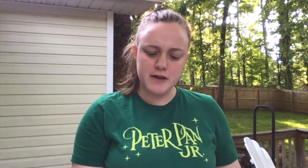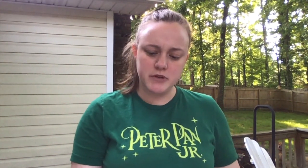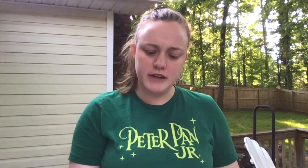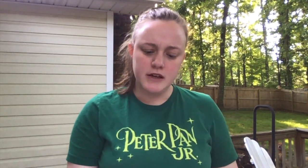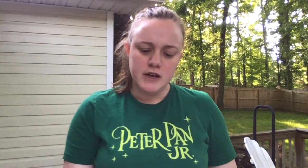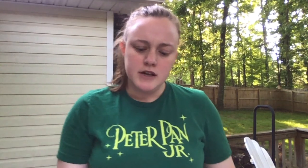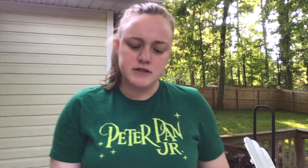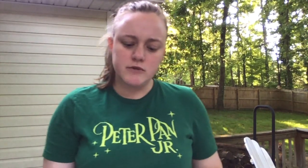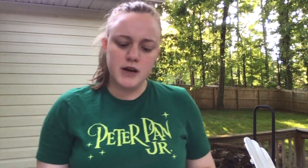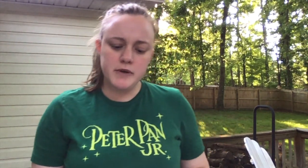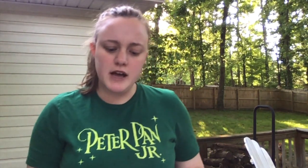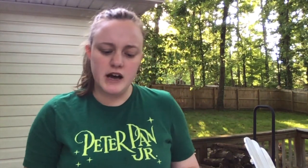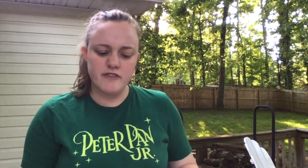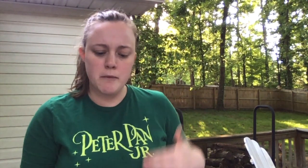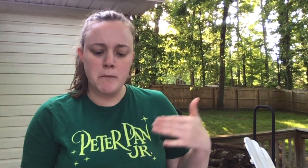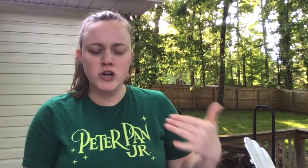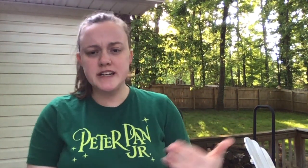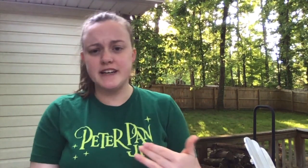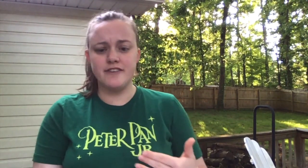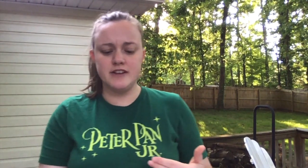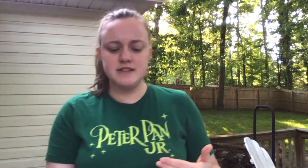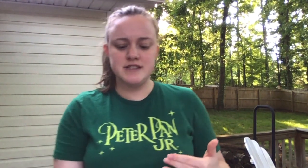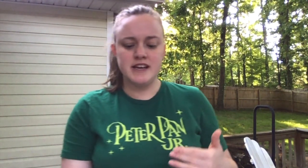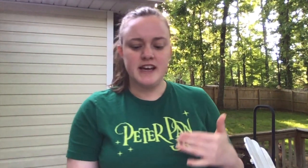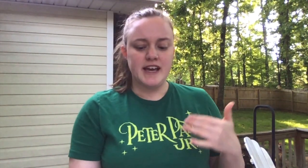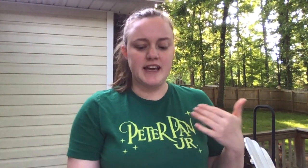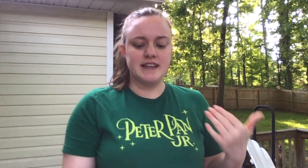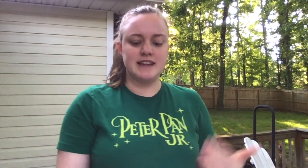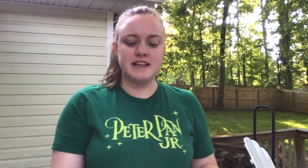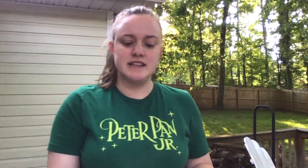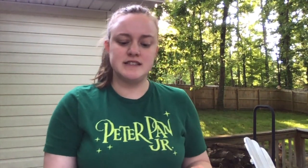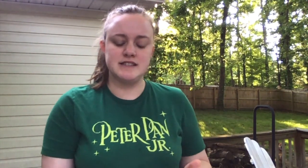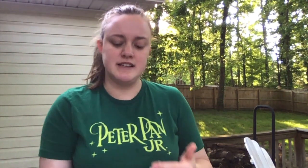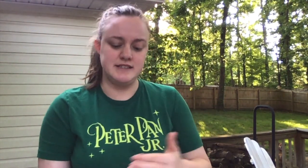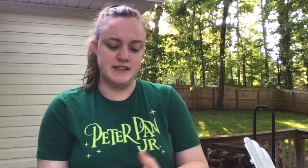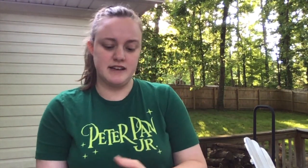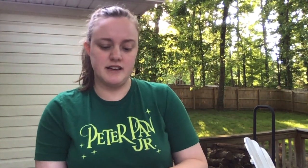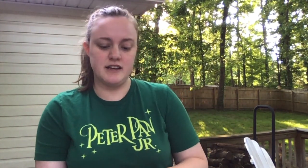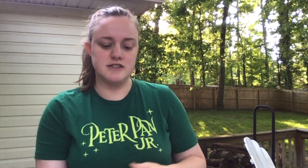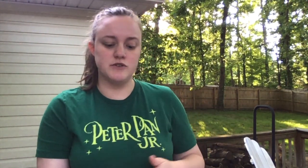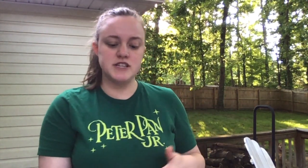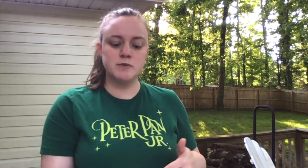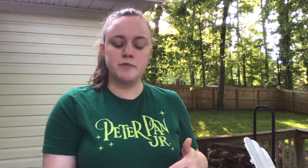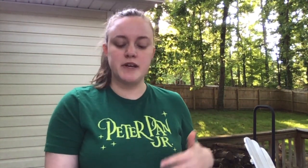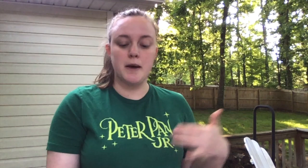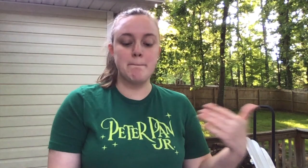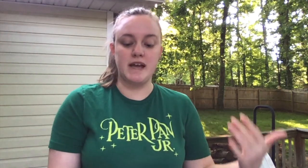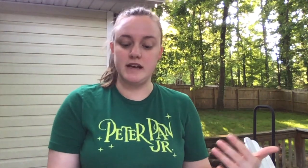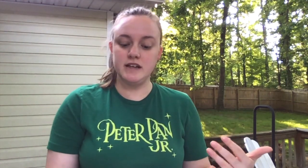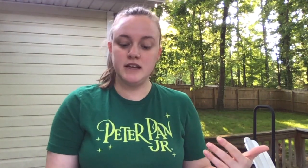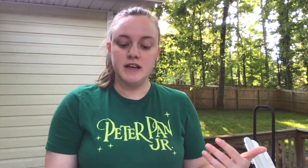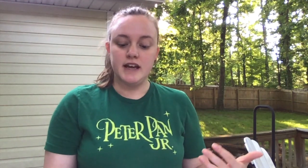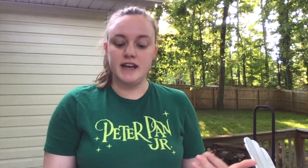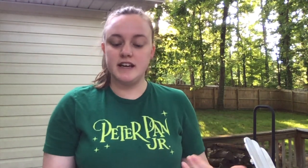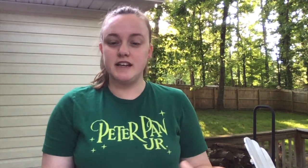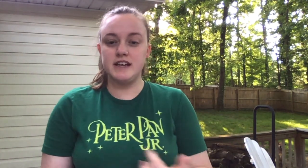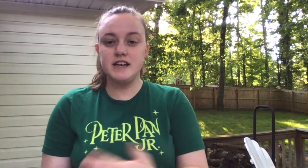family. So now we have Mark Givens and Liz and Dick. So this would be a man, and he has